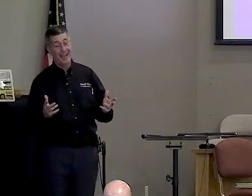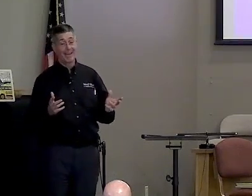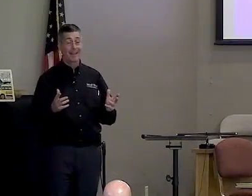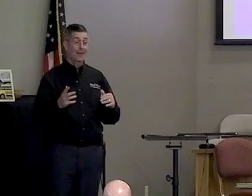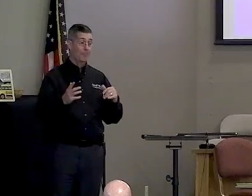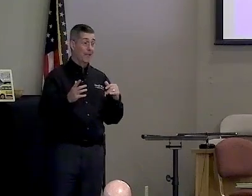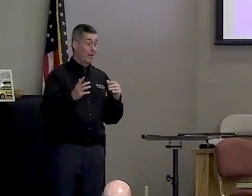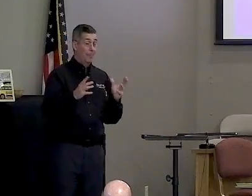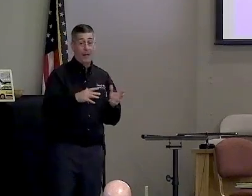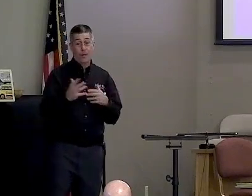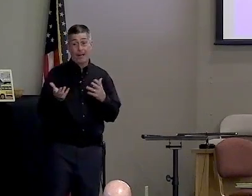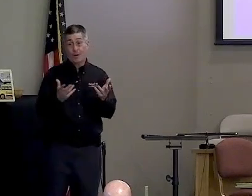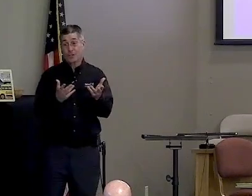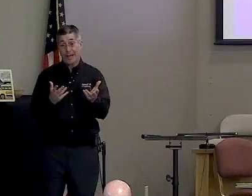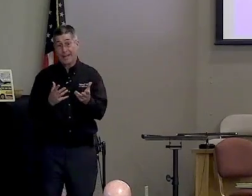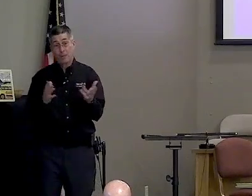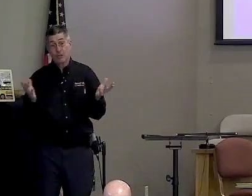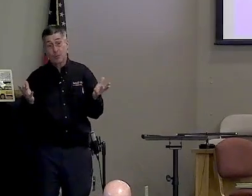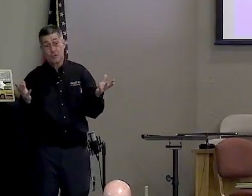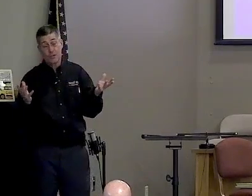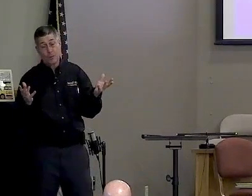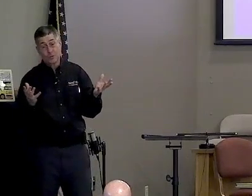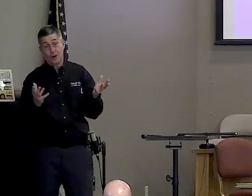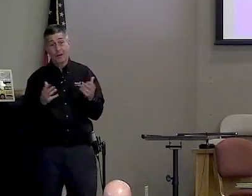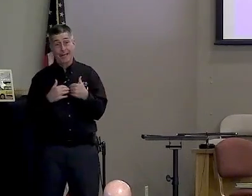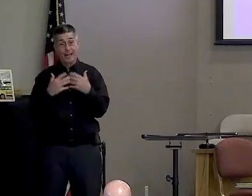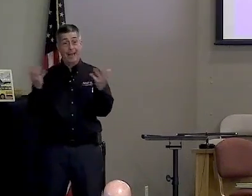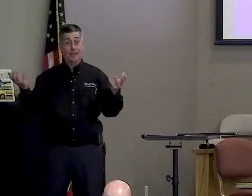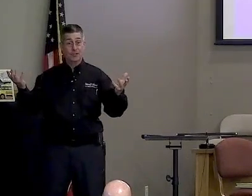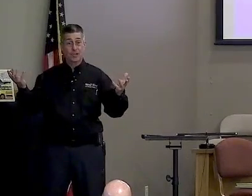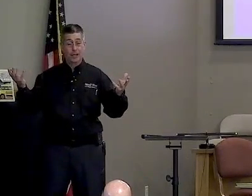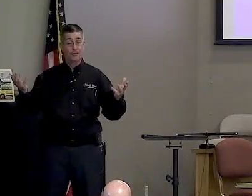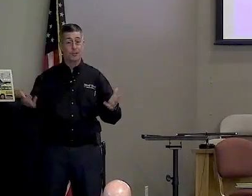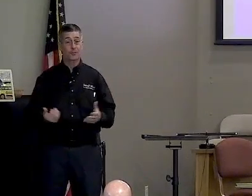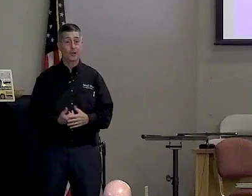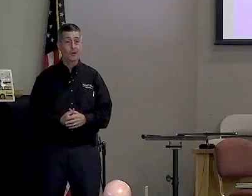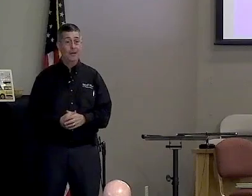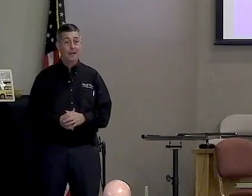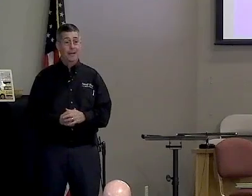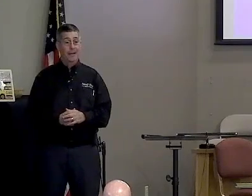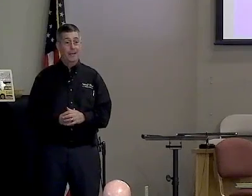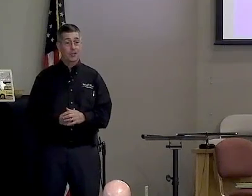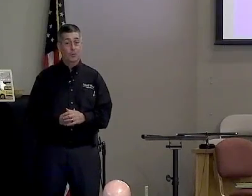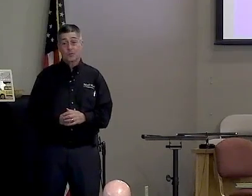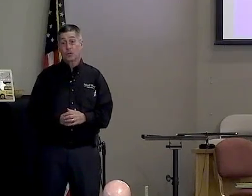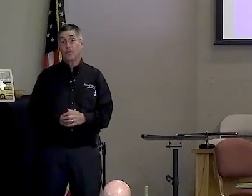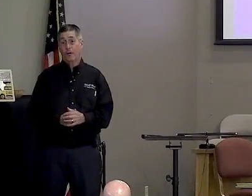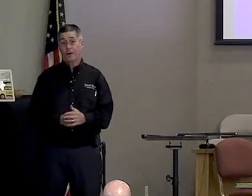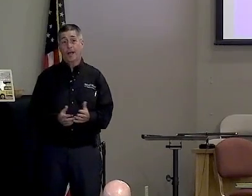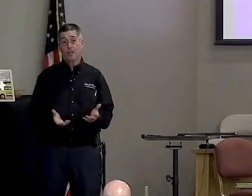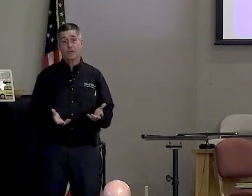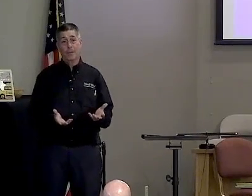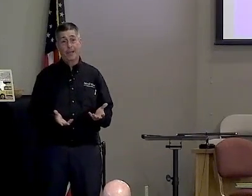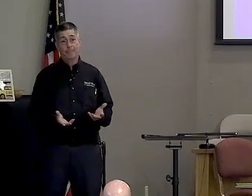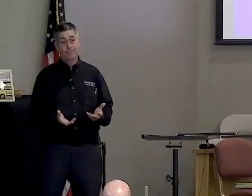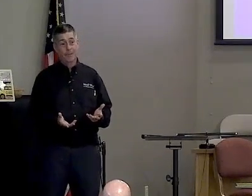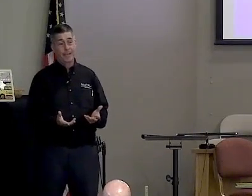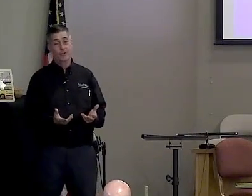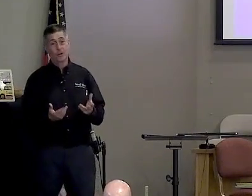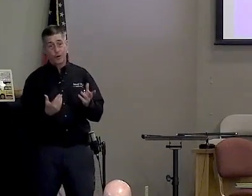And back when I learned sign language, there was hardly any classes to go to. So, School of Hard Knocks for me. And learning